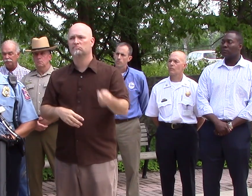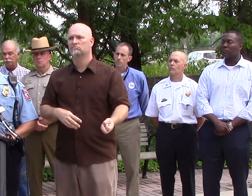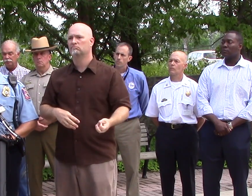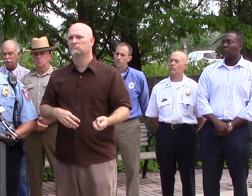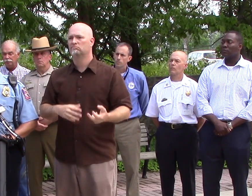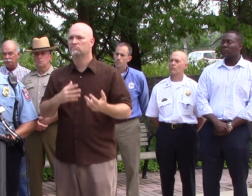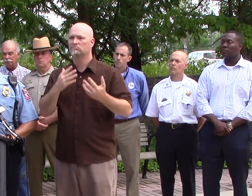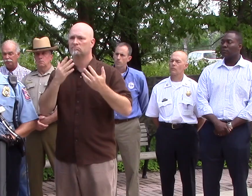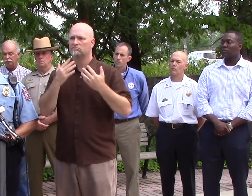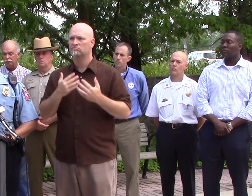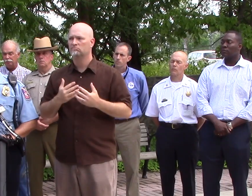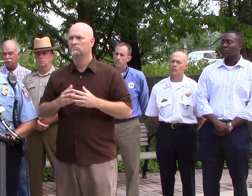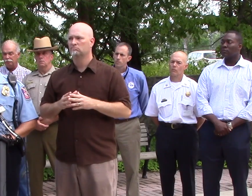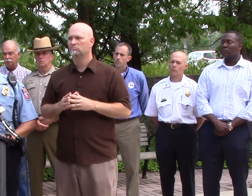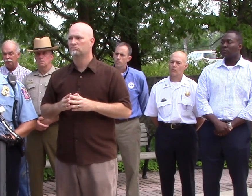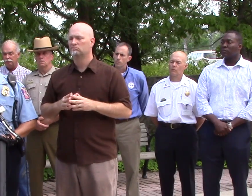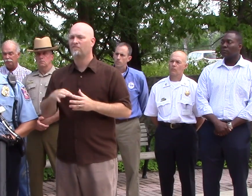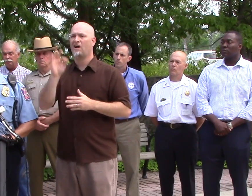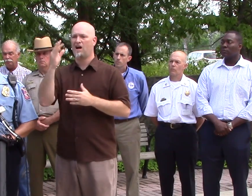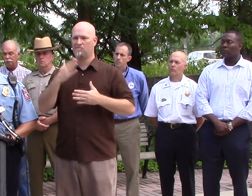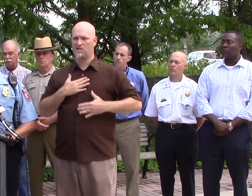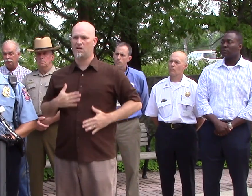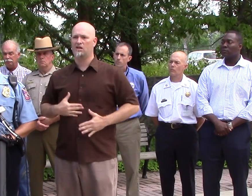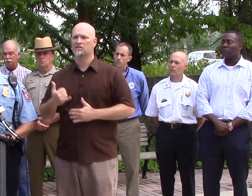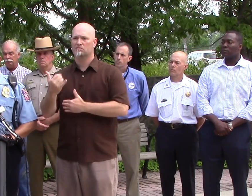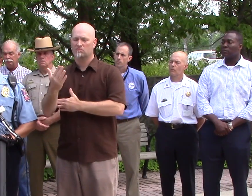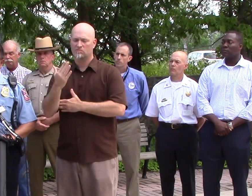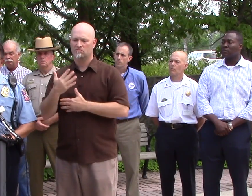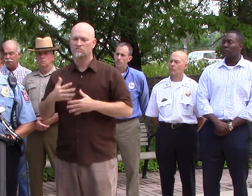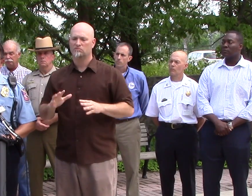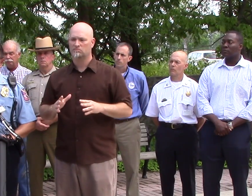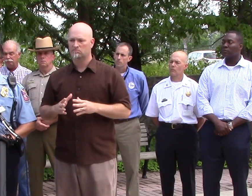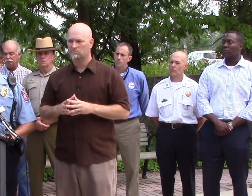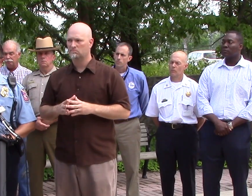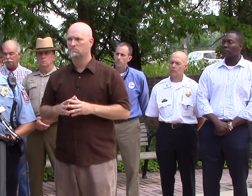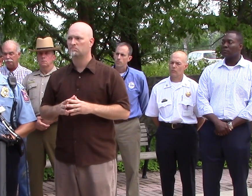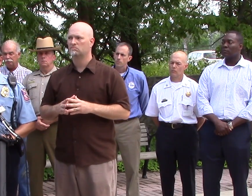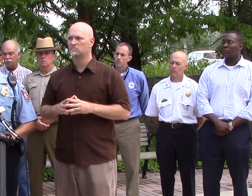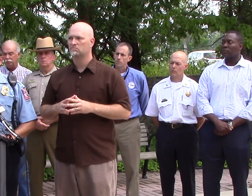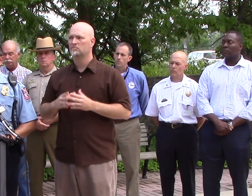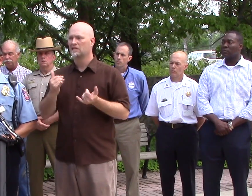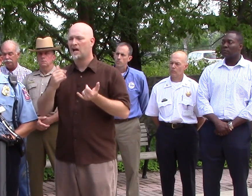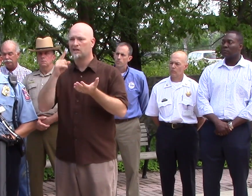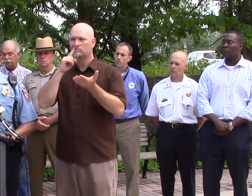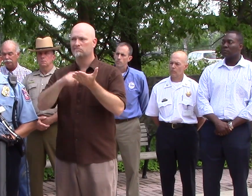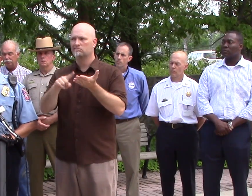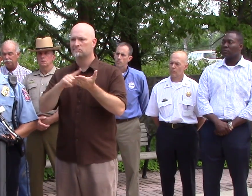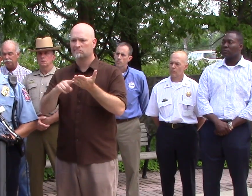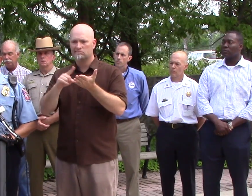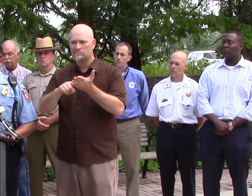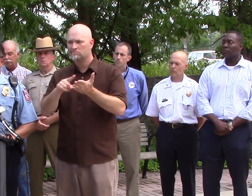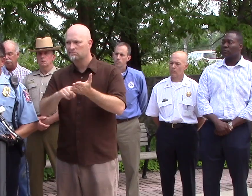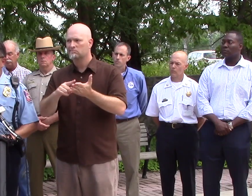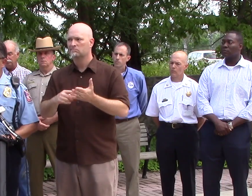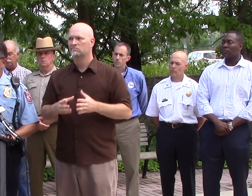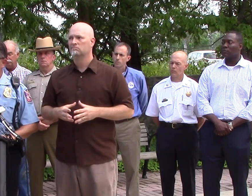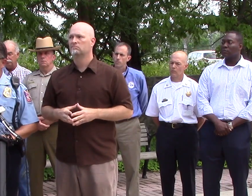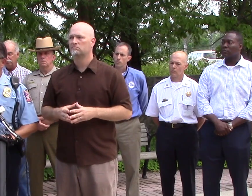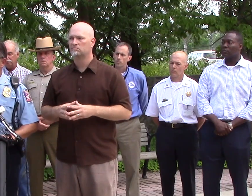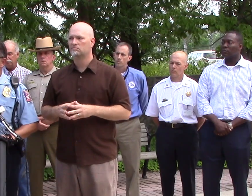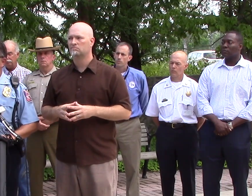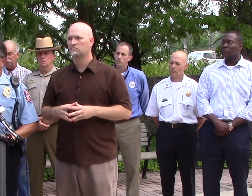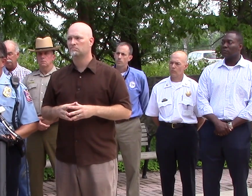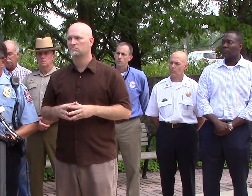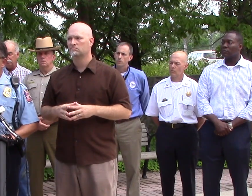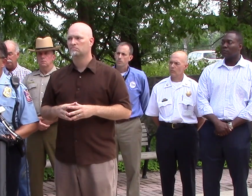recovered early this morning by Baltimore County Police, and they are doing that investigation. And let me confirm, we do not have any